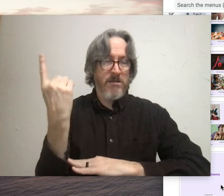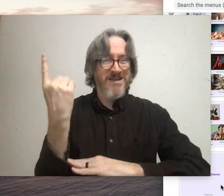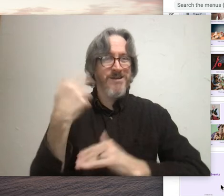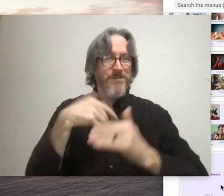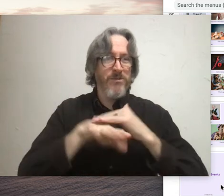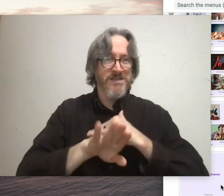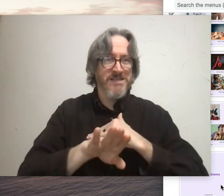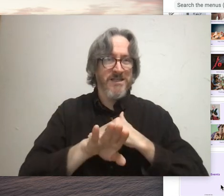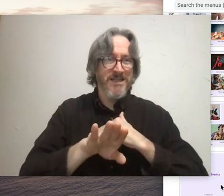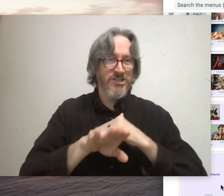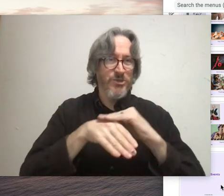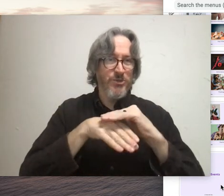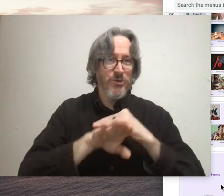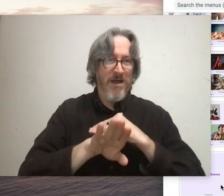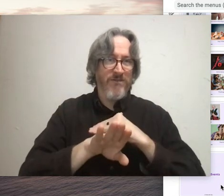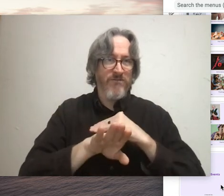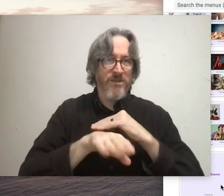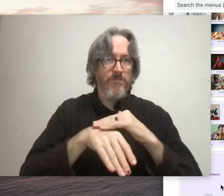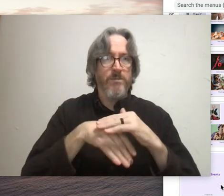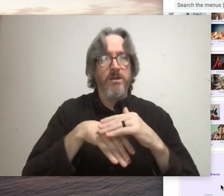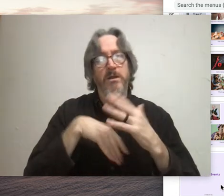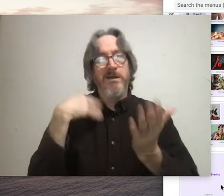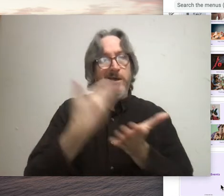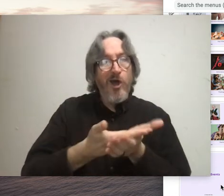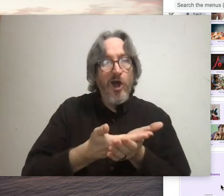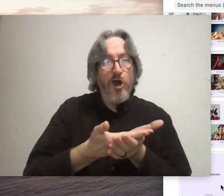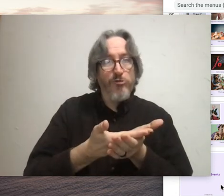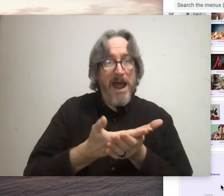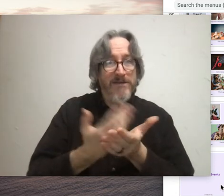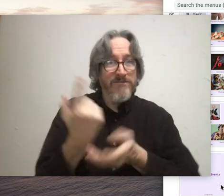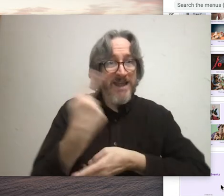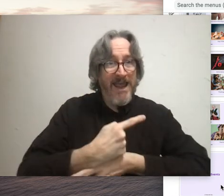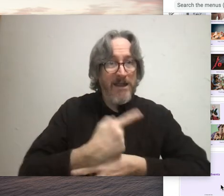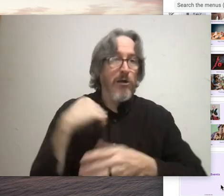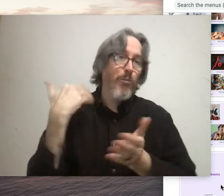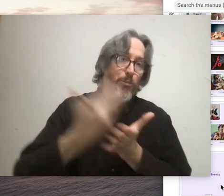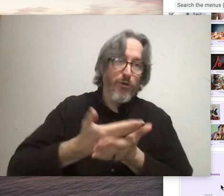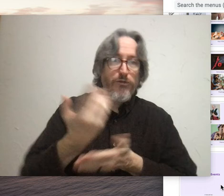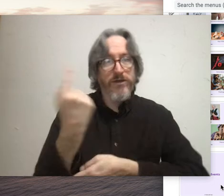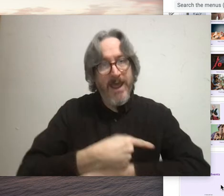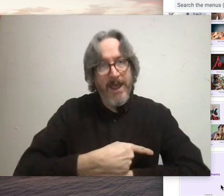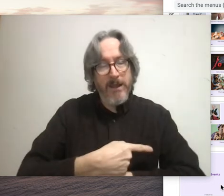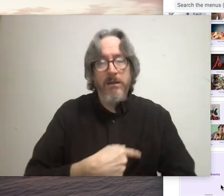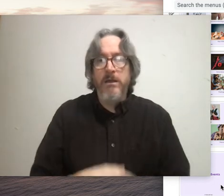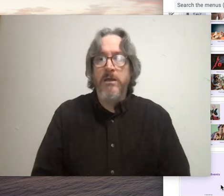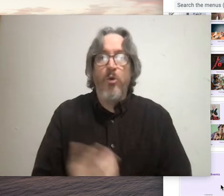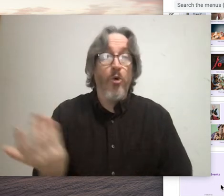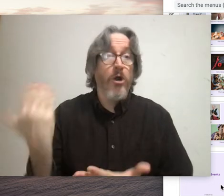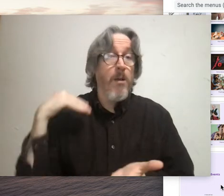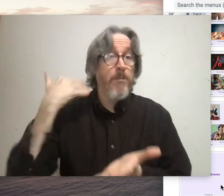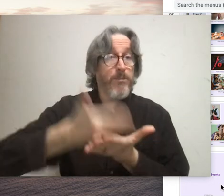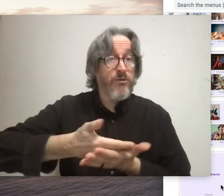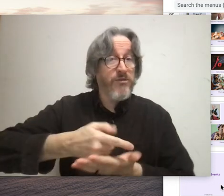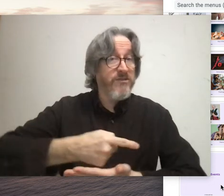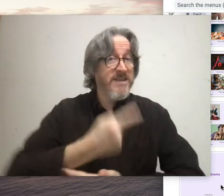birthday. Some people, this is a little too graphic for them. Arrive day, birthday,